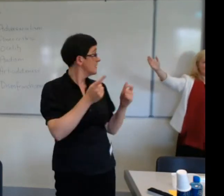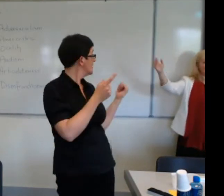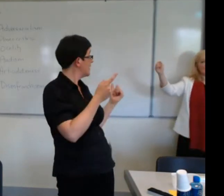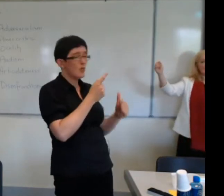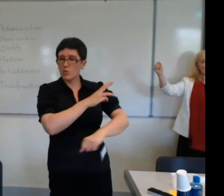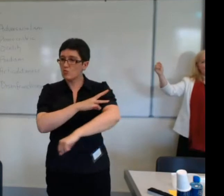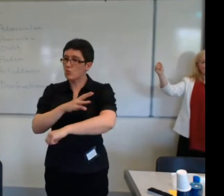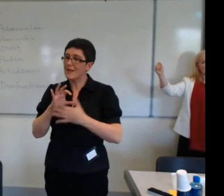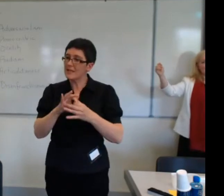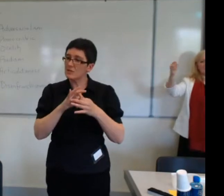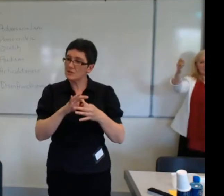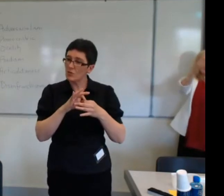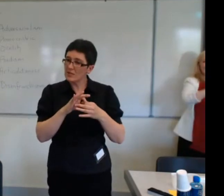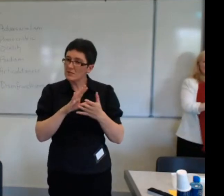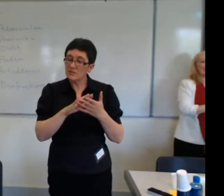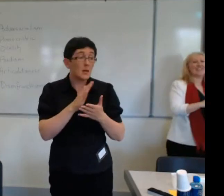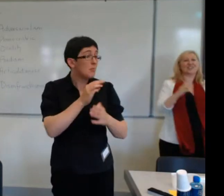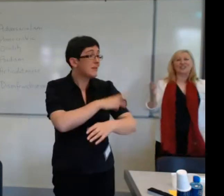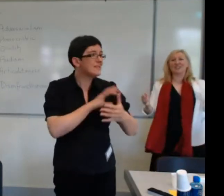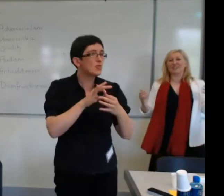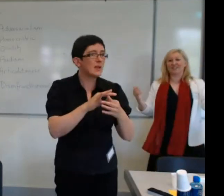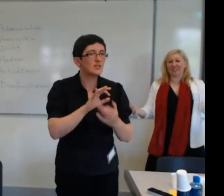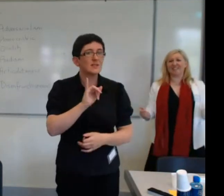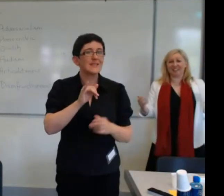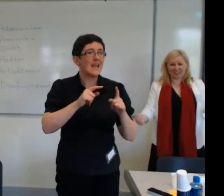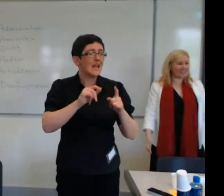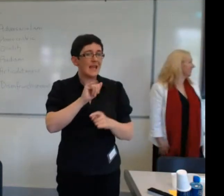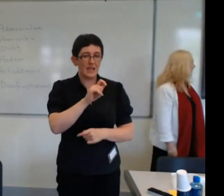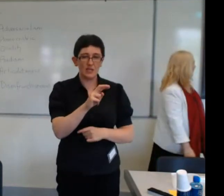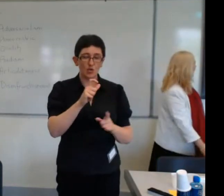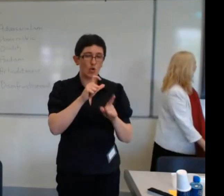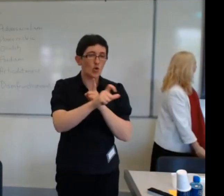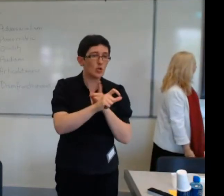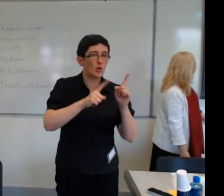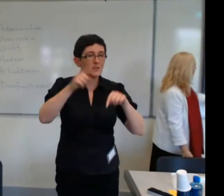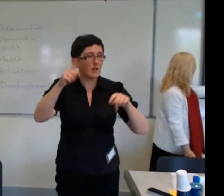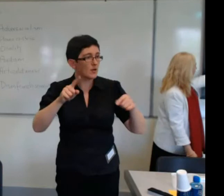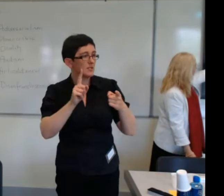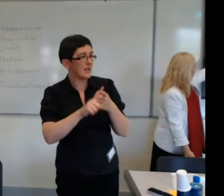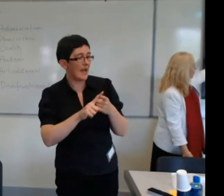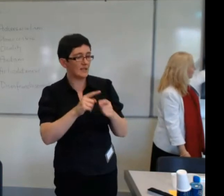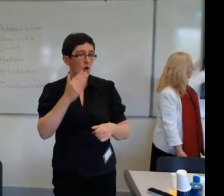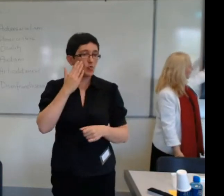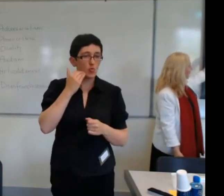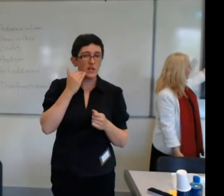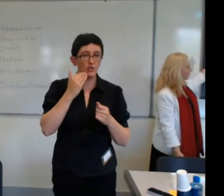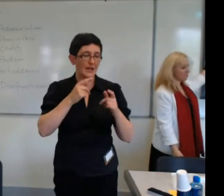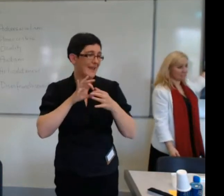they need an acronym that's easy. The Intercultural Diversity and Racial Engagement Group in Harcourt Street, and